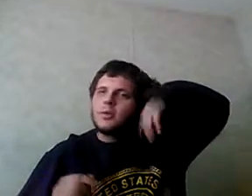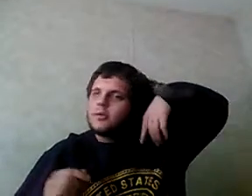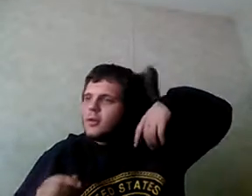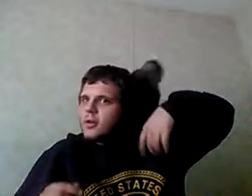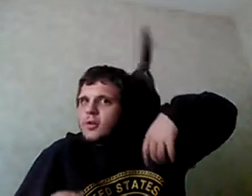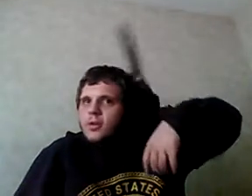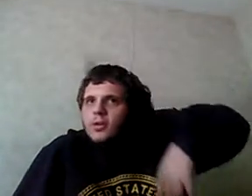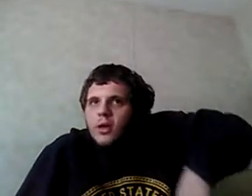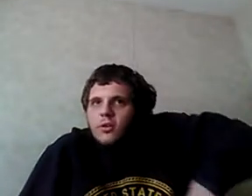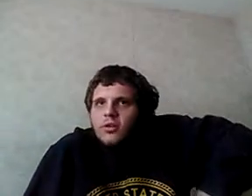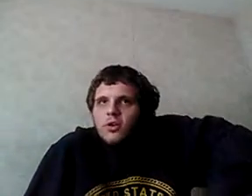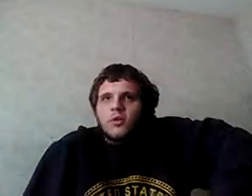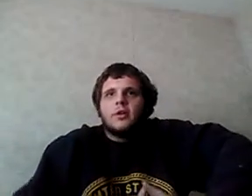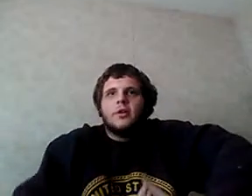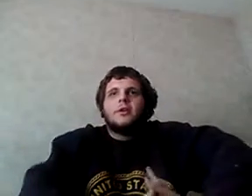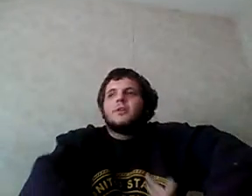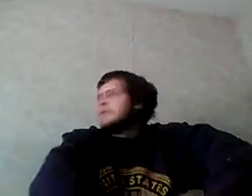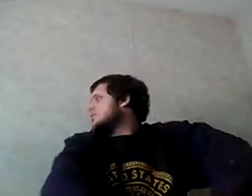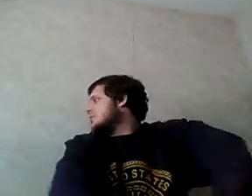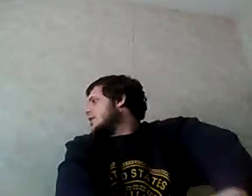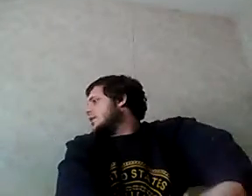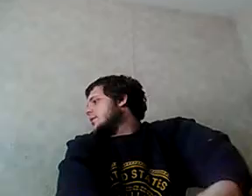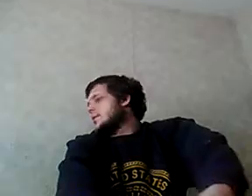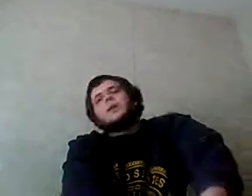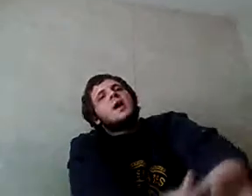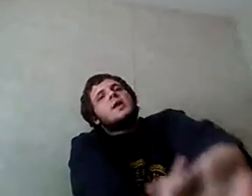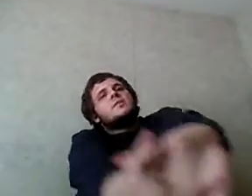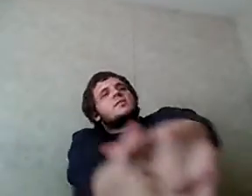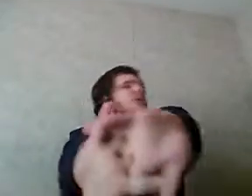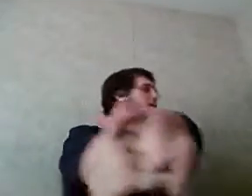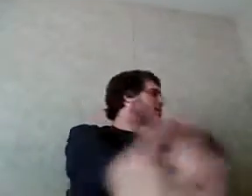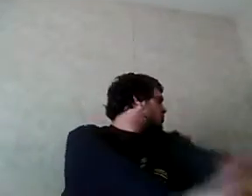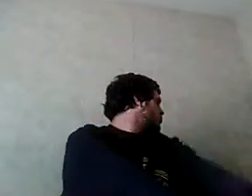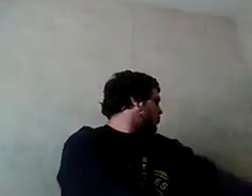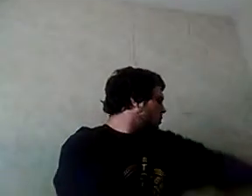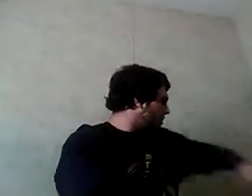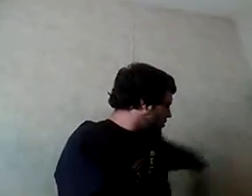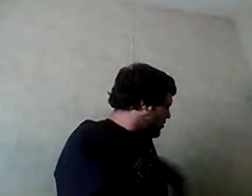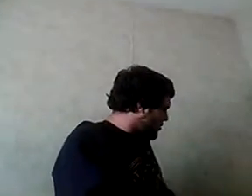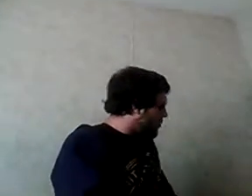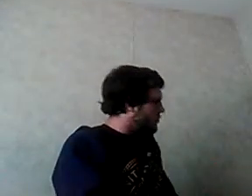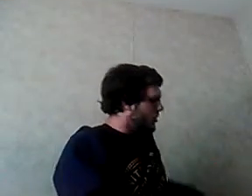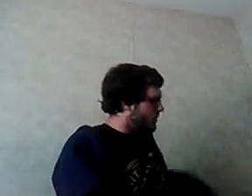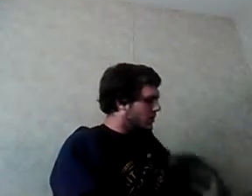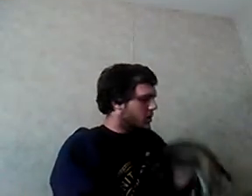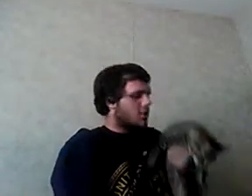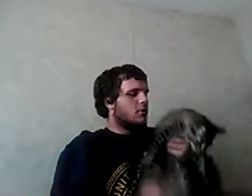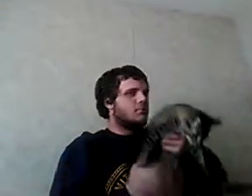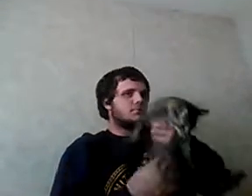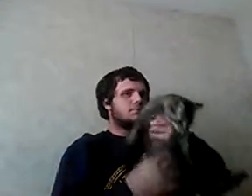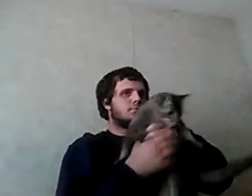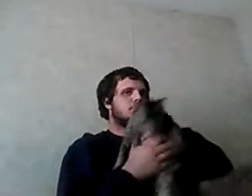me? The hell are you doing? Yeah, the cat decided to join the YouTube video.